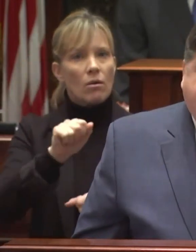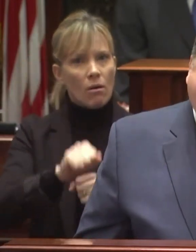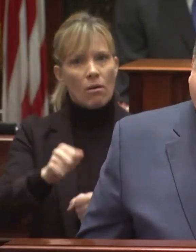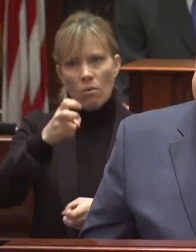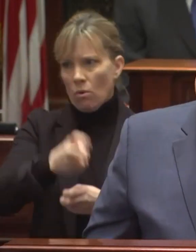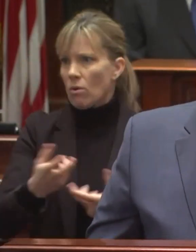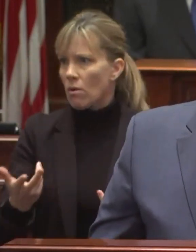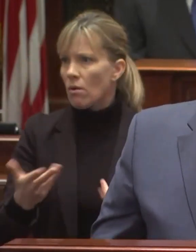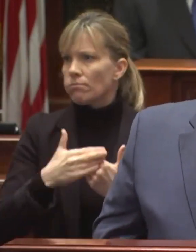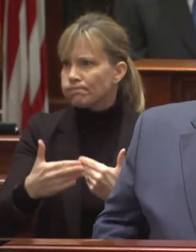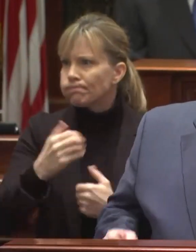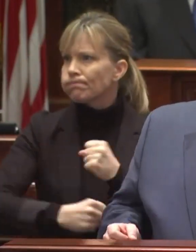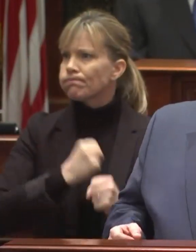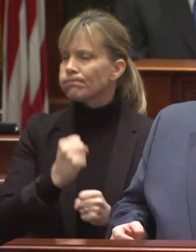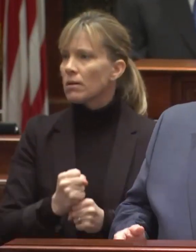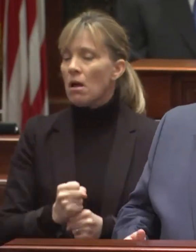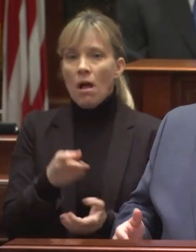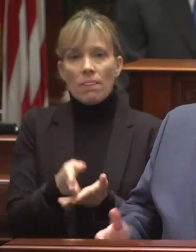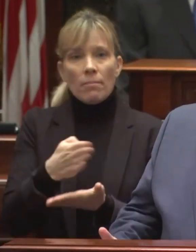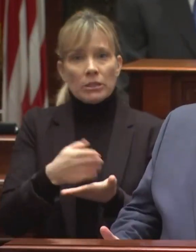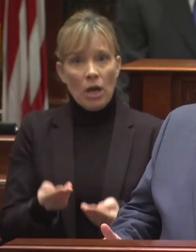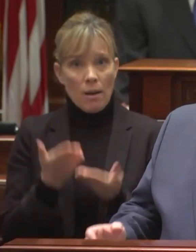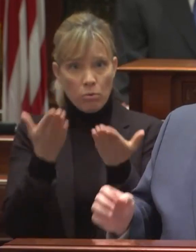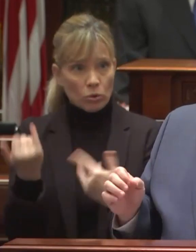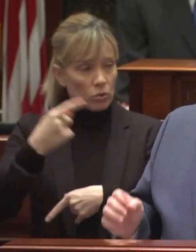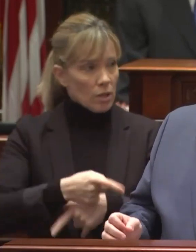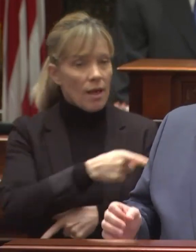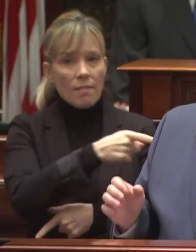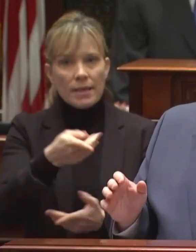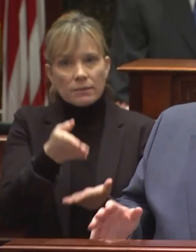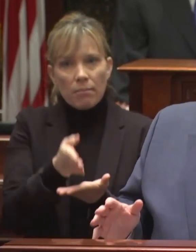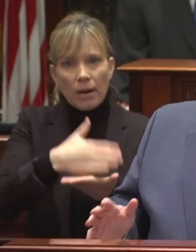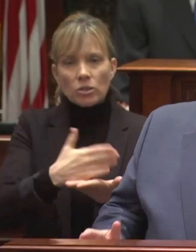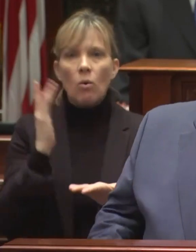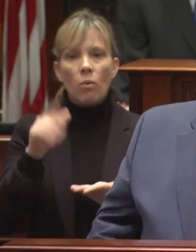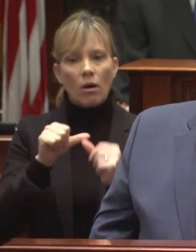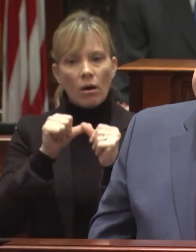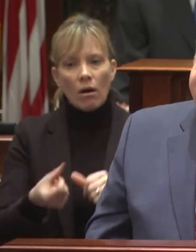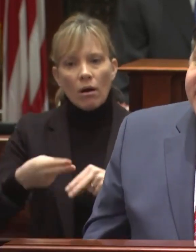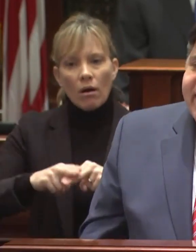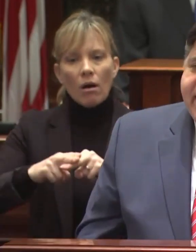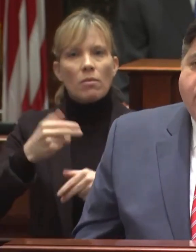in the years ahead. The budget I propose to you today will build on the steady